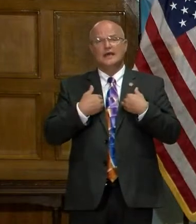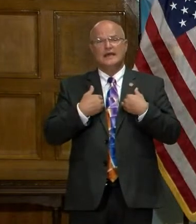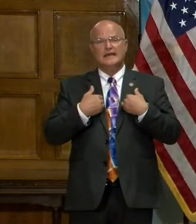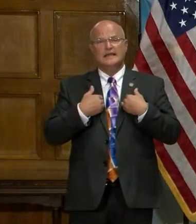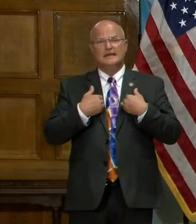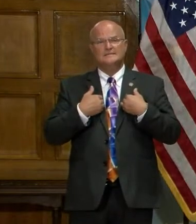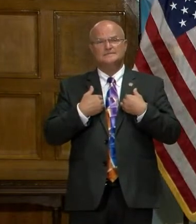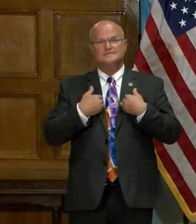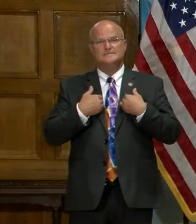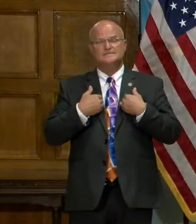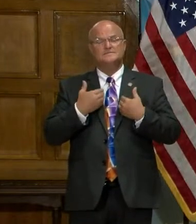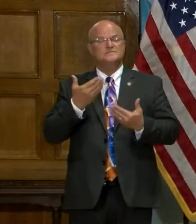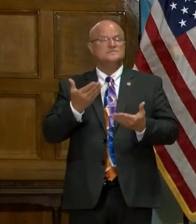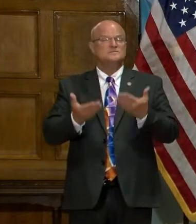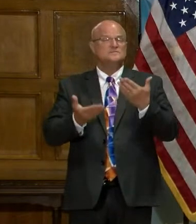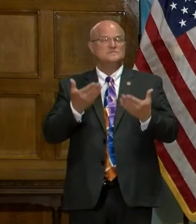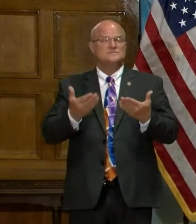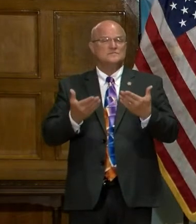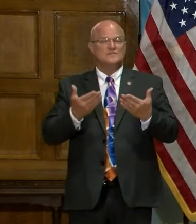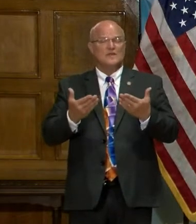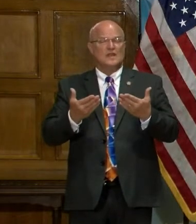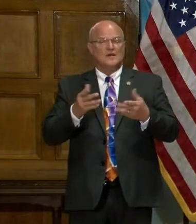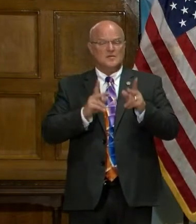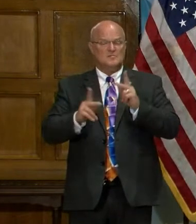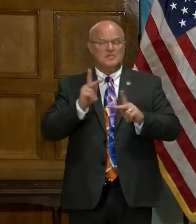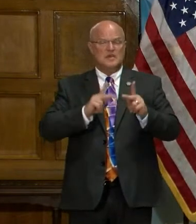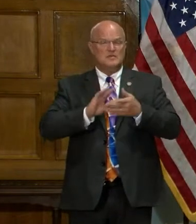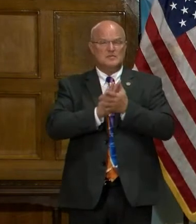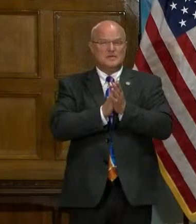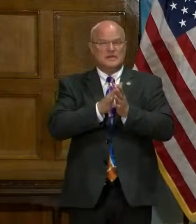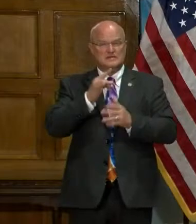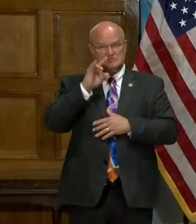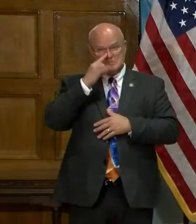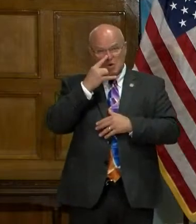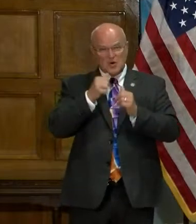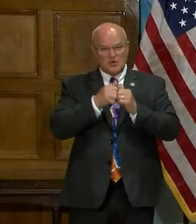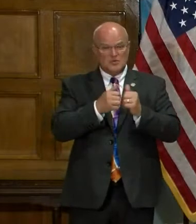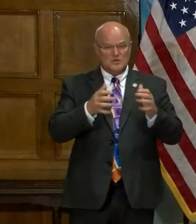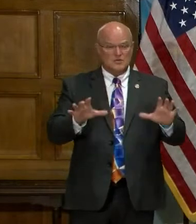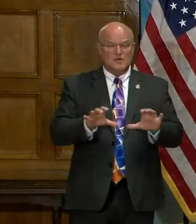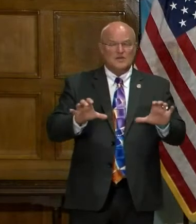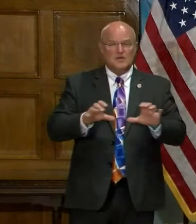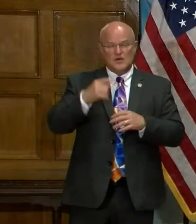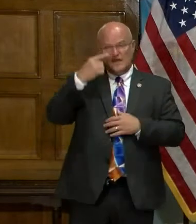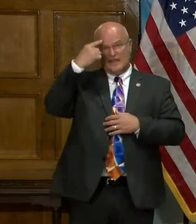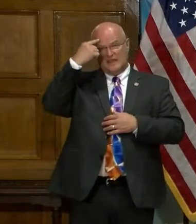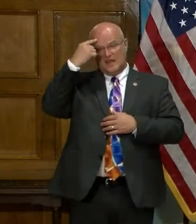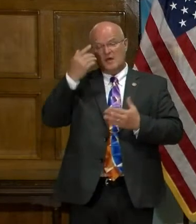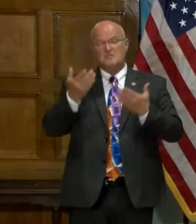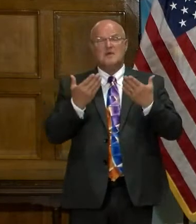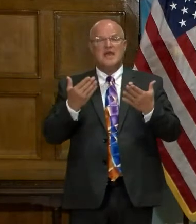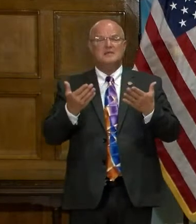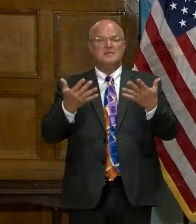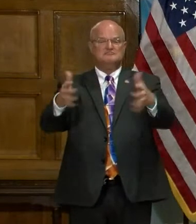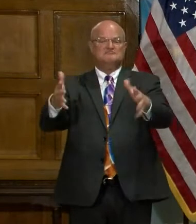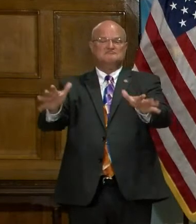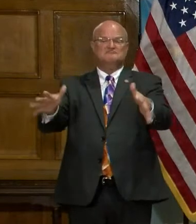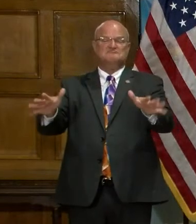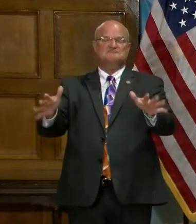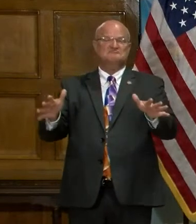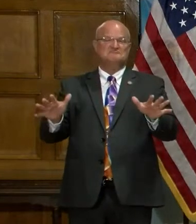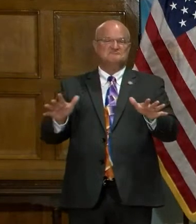had perhaps a complacency among some of the population that they thought maybe we're over